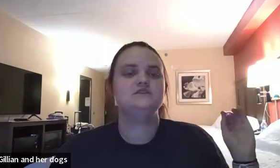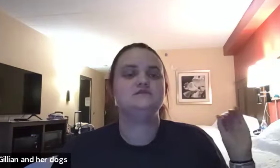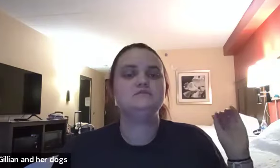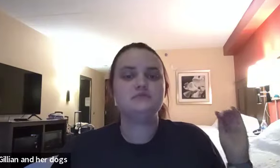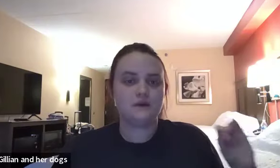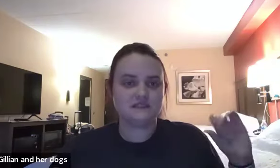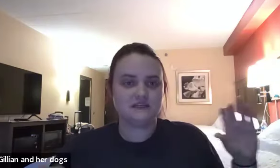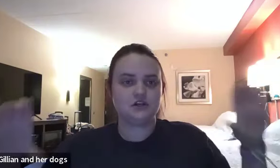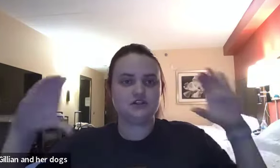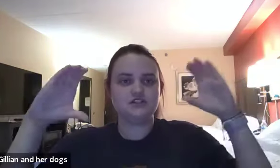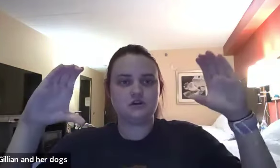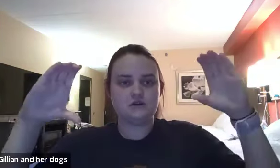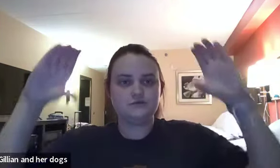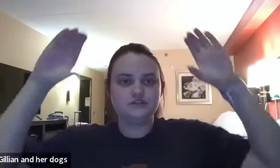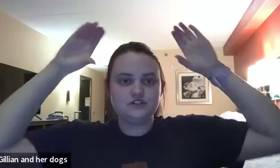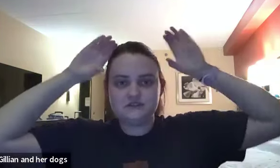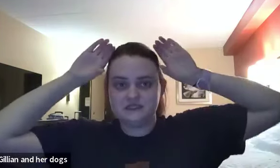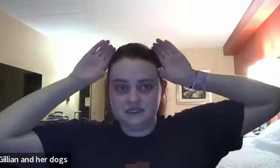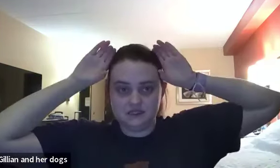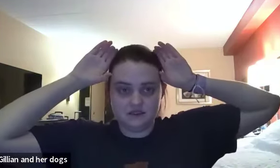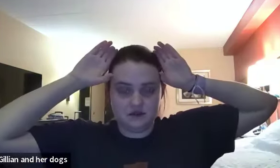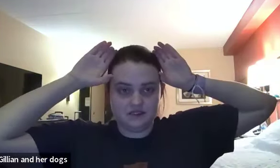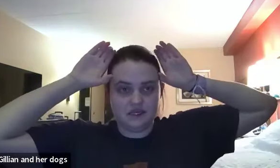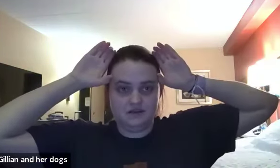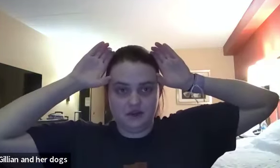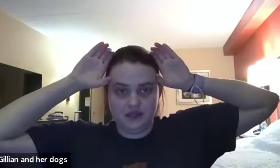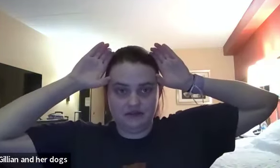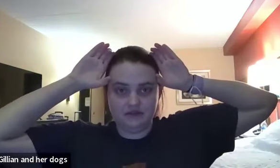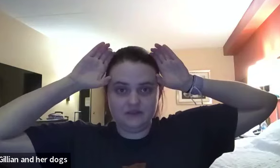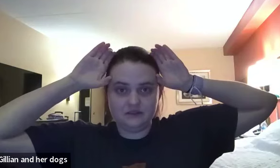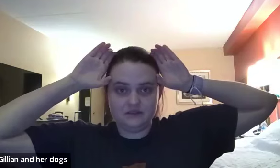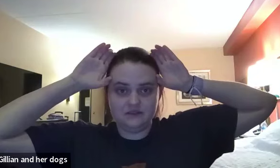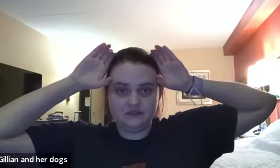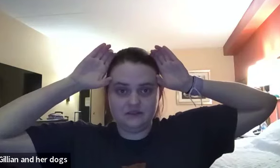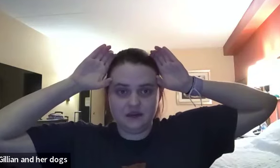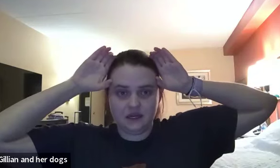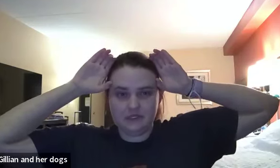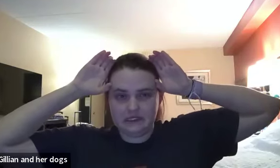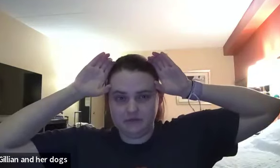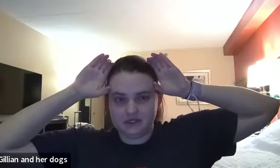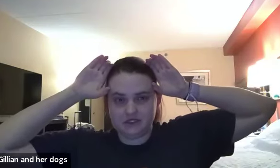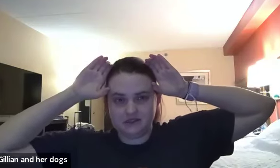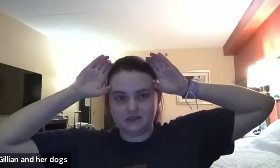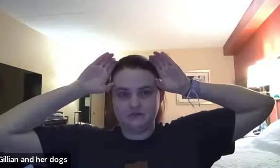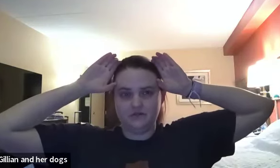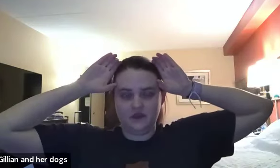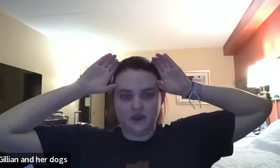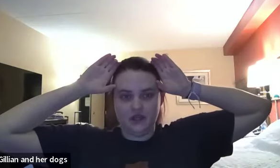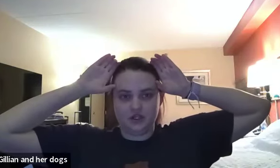for president, you're going to start off with 2 C's on the side of your head like this. I'm going to lean back just a little. And you're